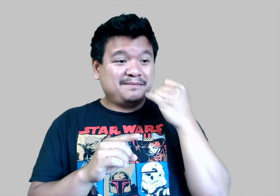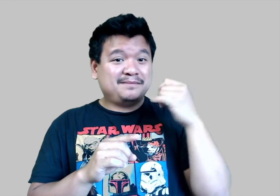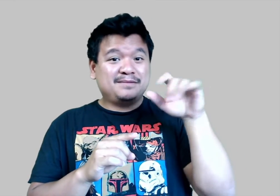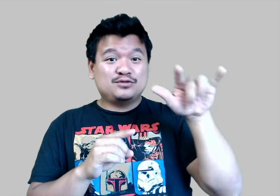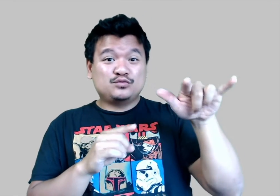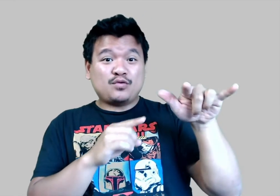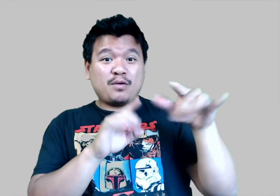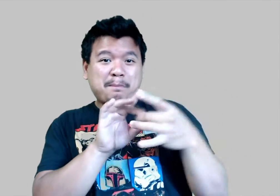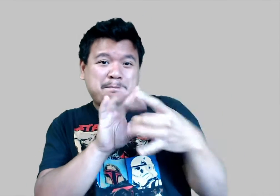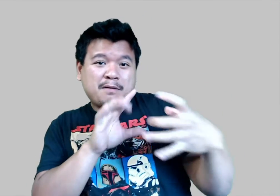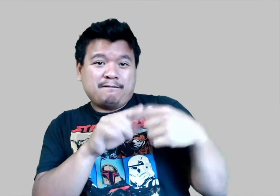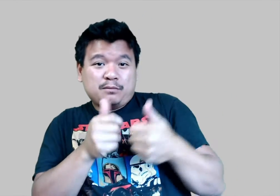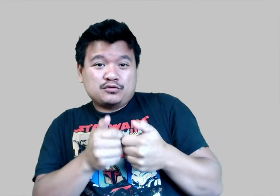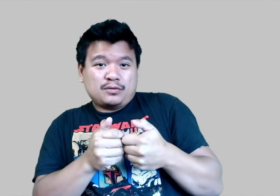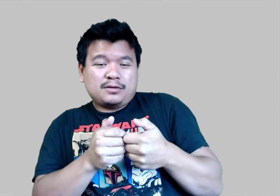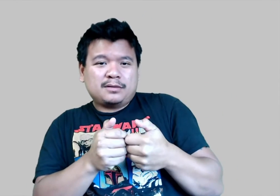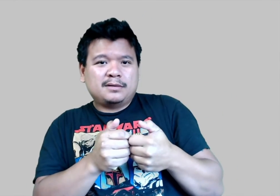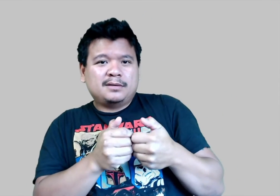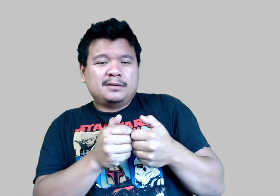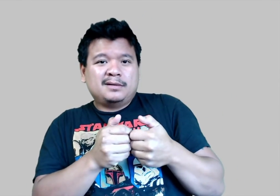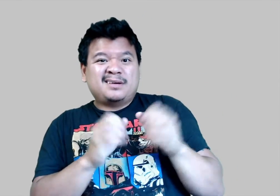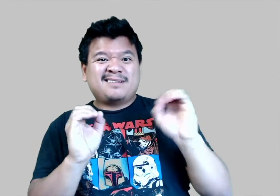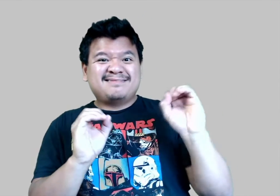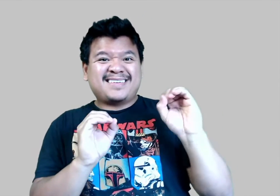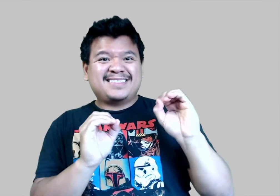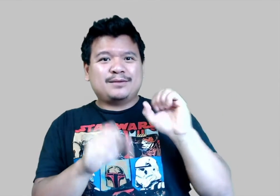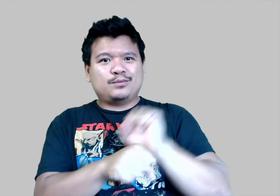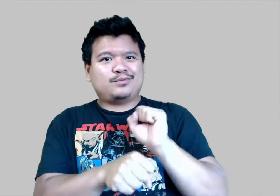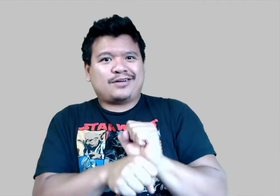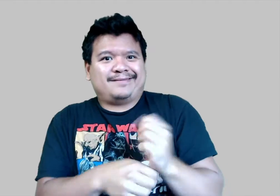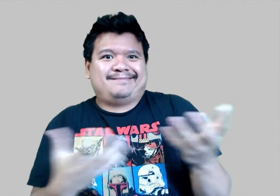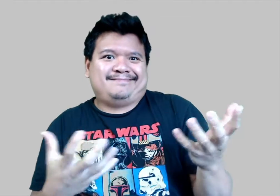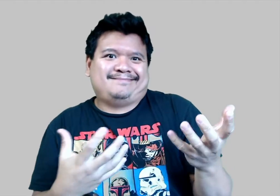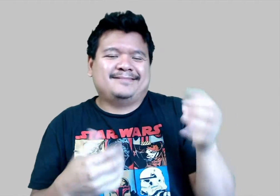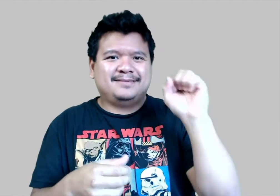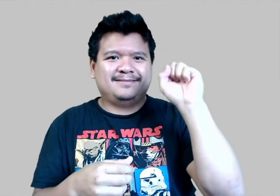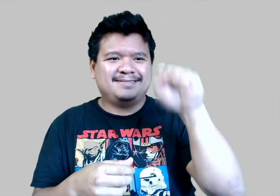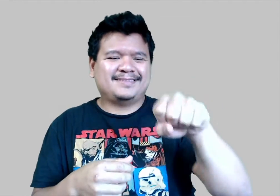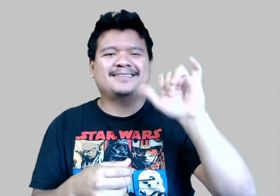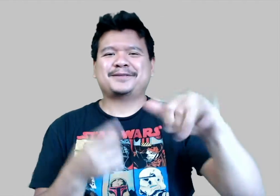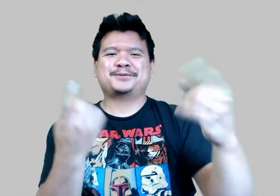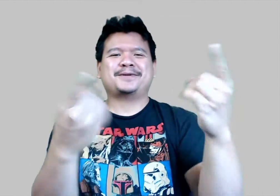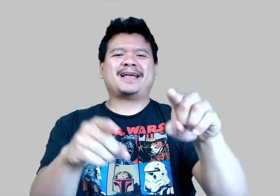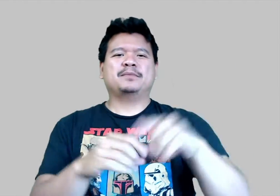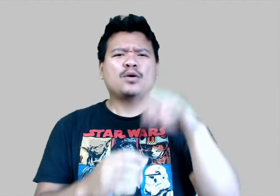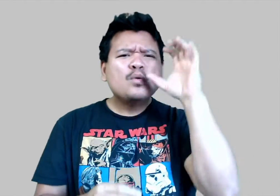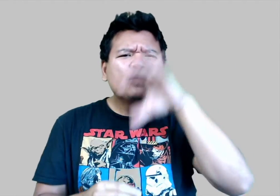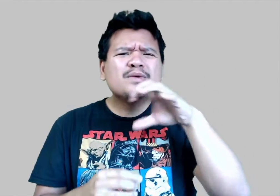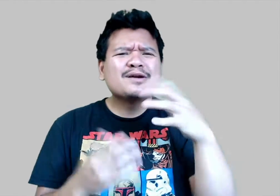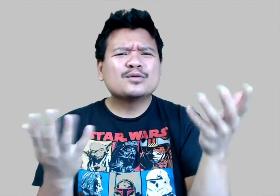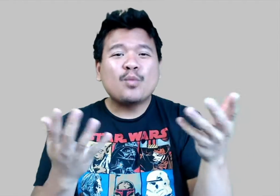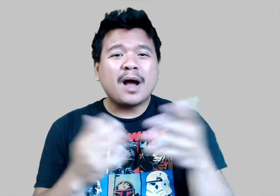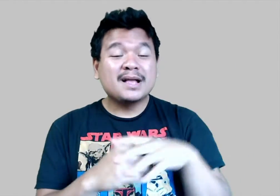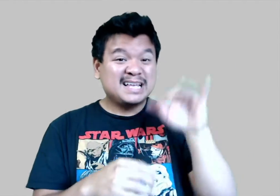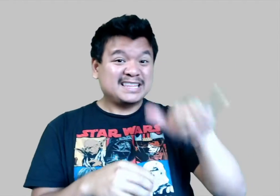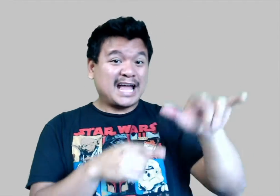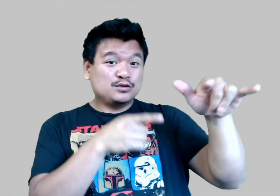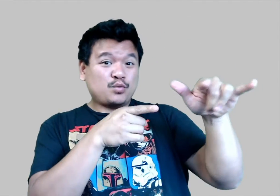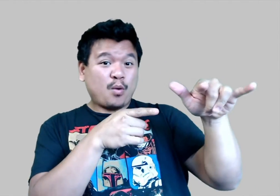disconnects as soon as you turn it on. So yeah, that's what happened. The weird thing is, this drone